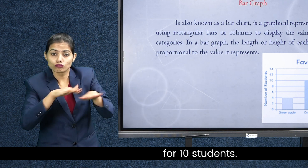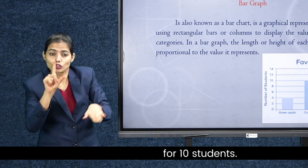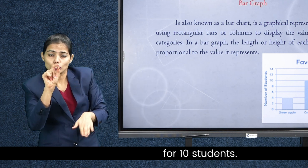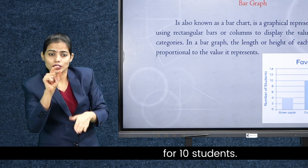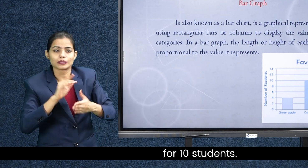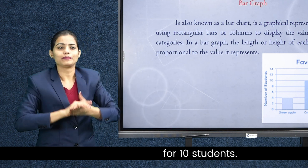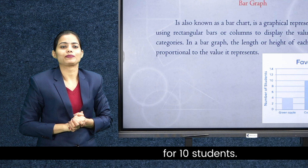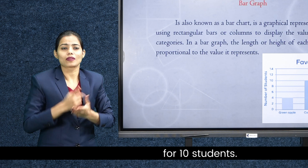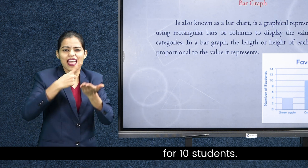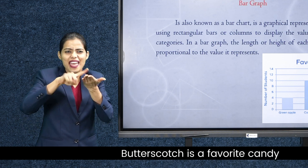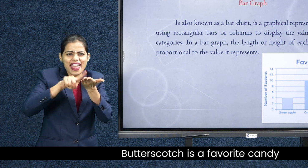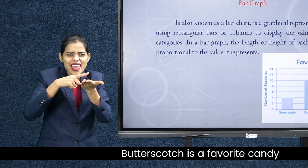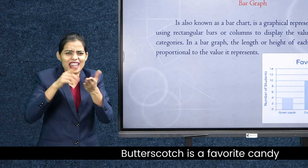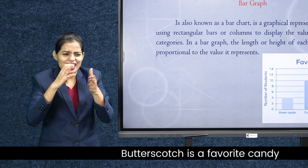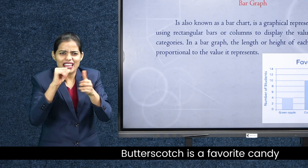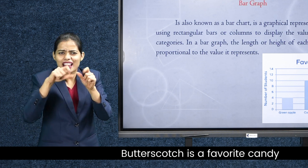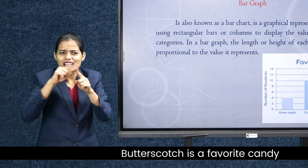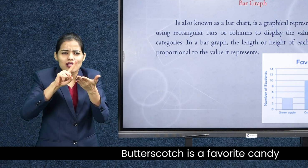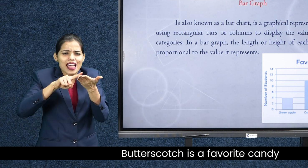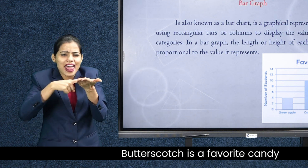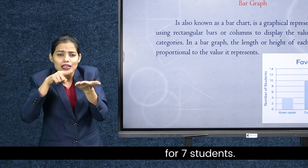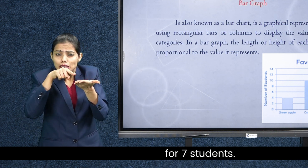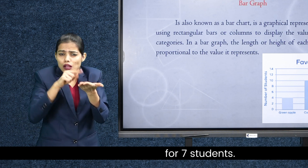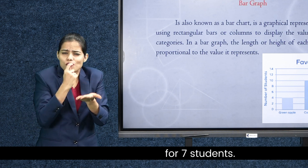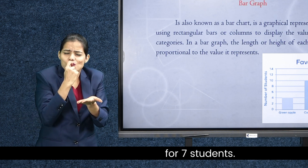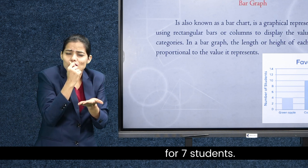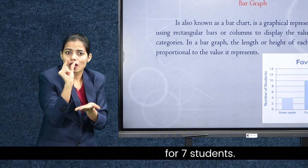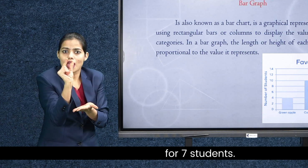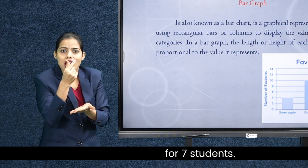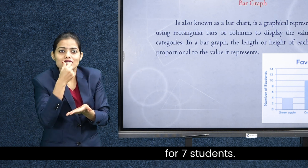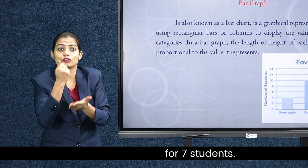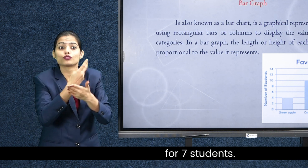Butterscotch is a favorite candy for 7 students.